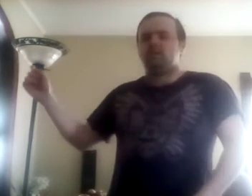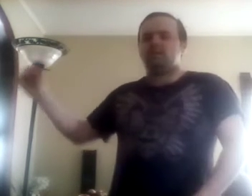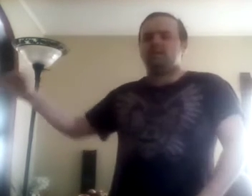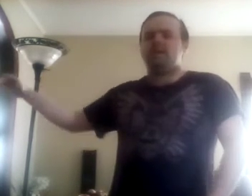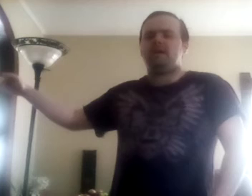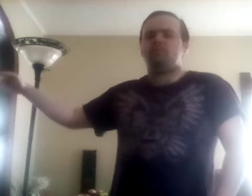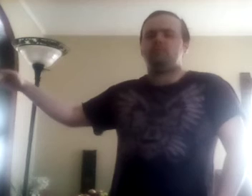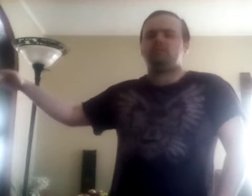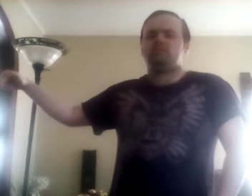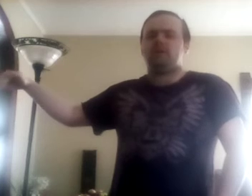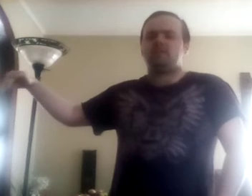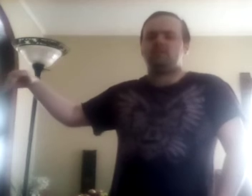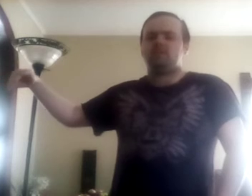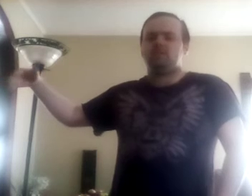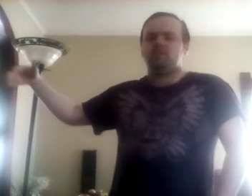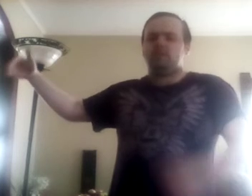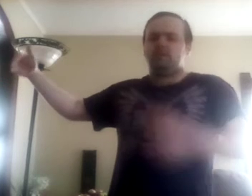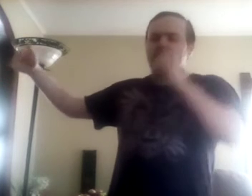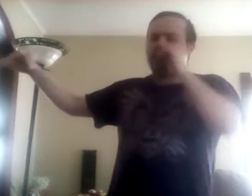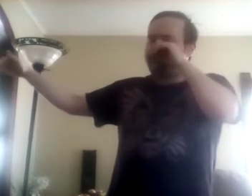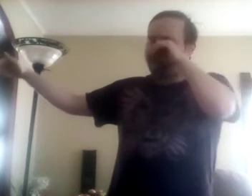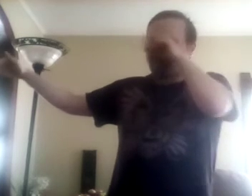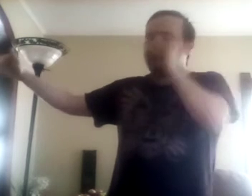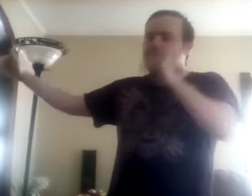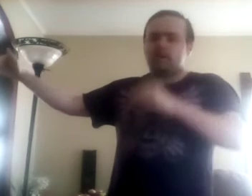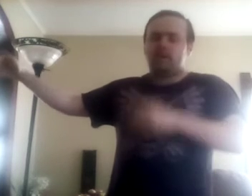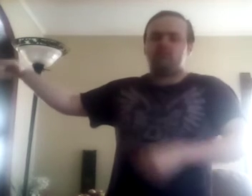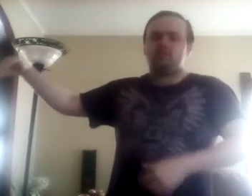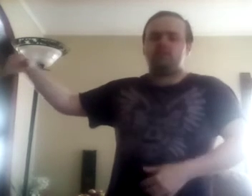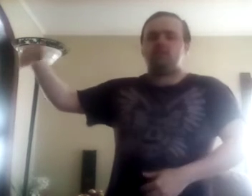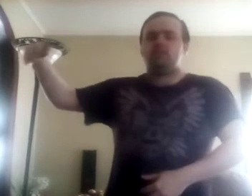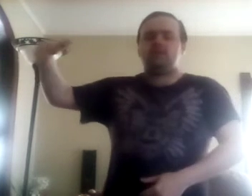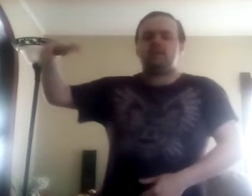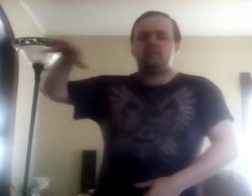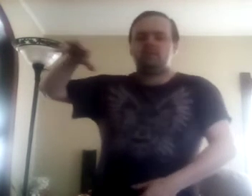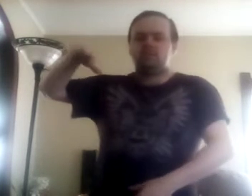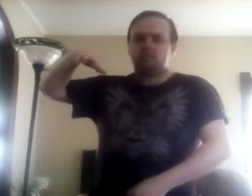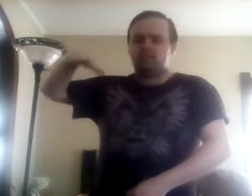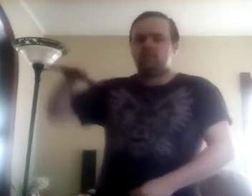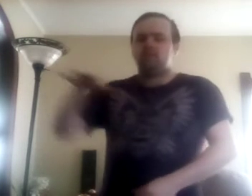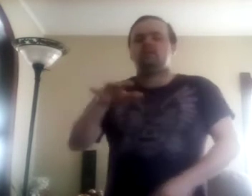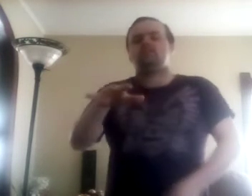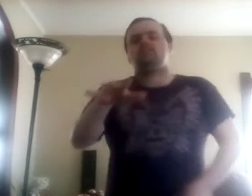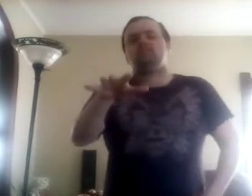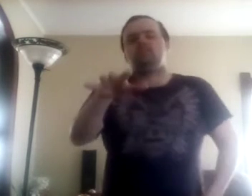The campsite. And then jelly fill is.